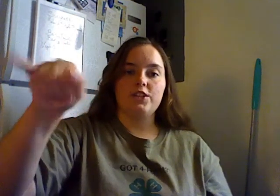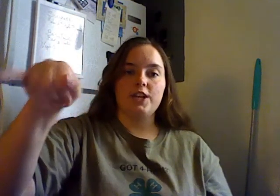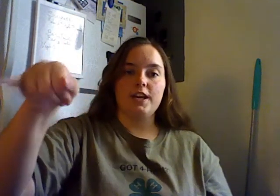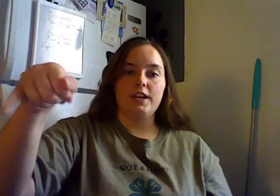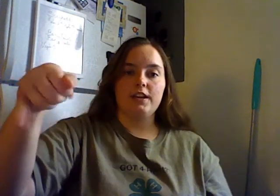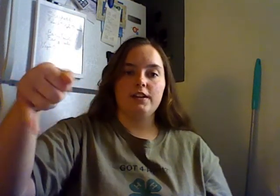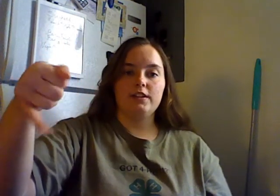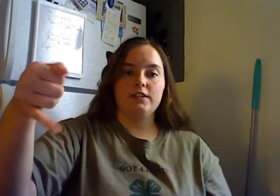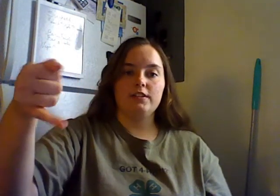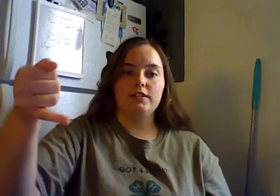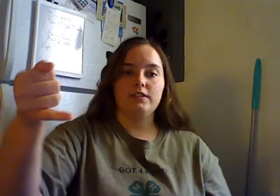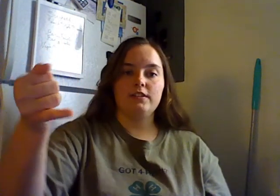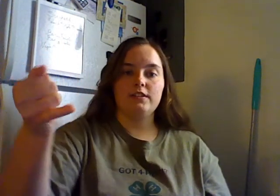J.